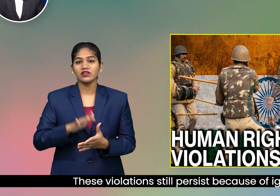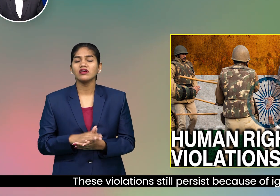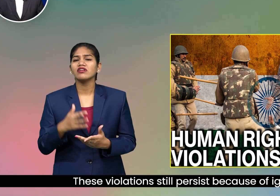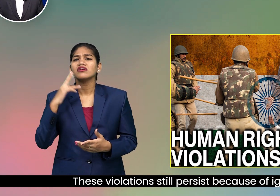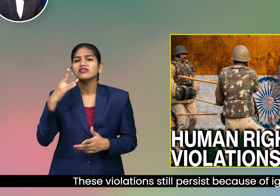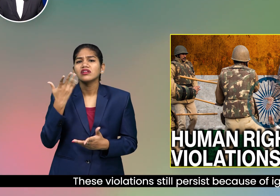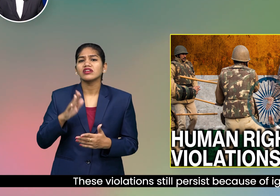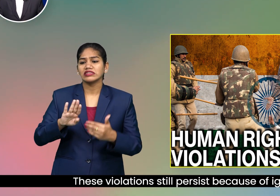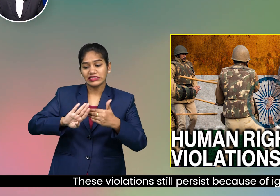ignorance.